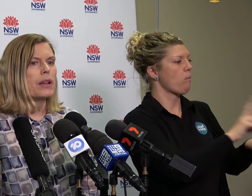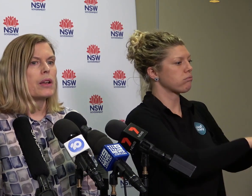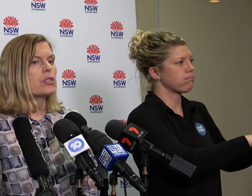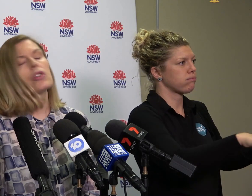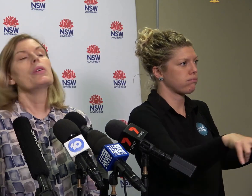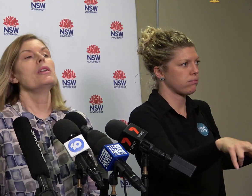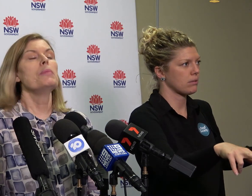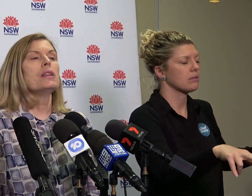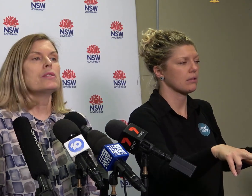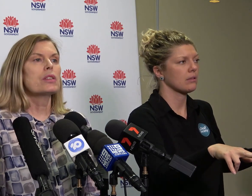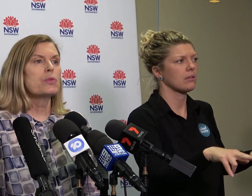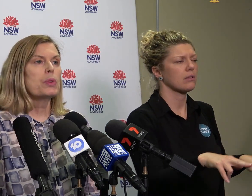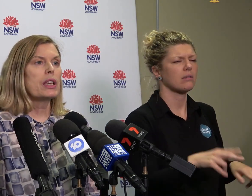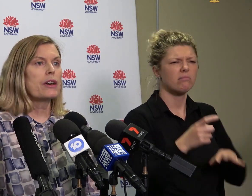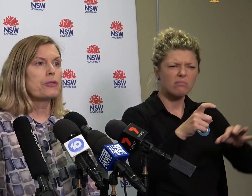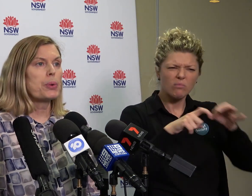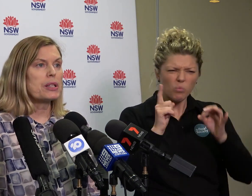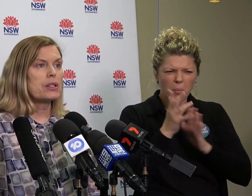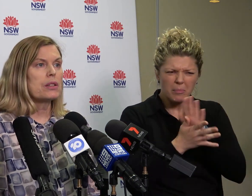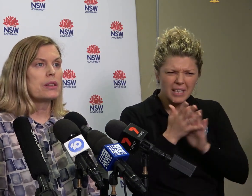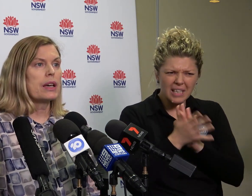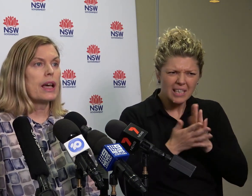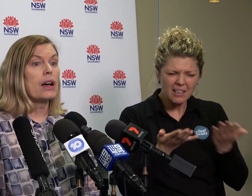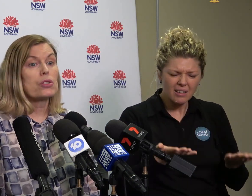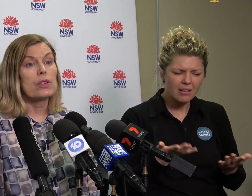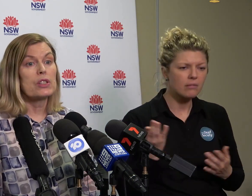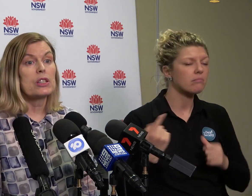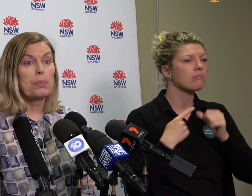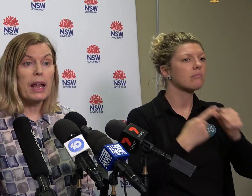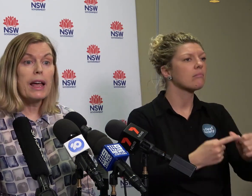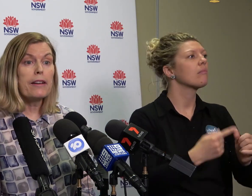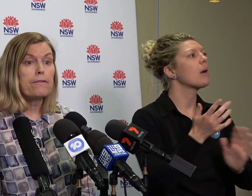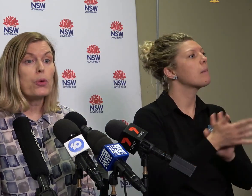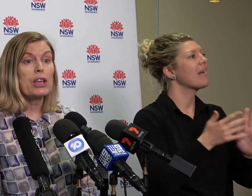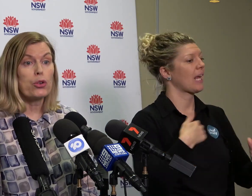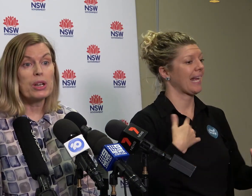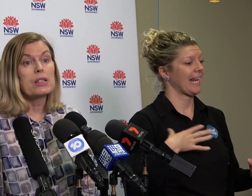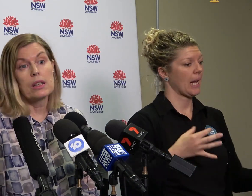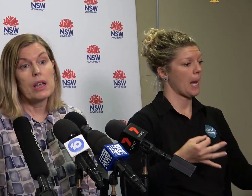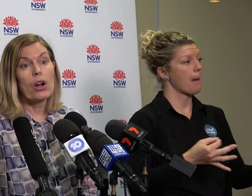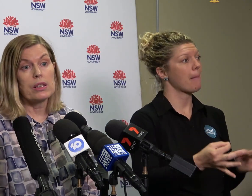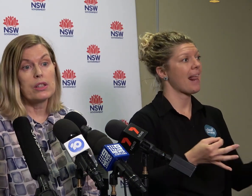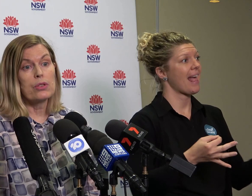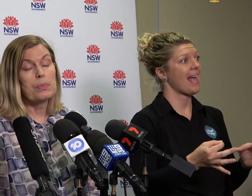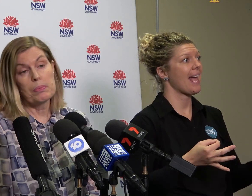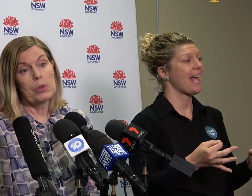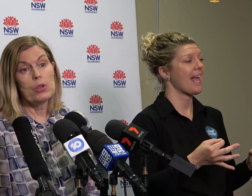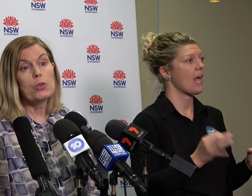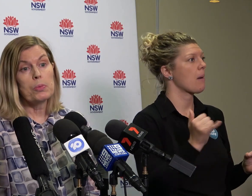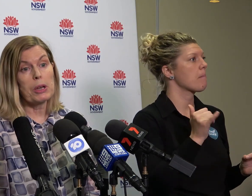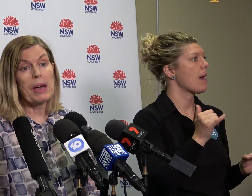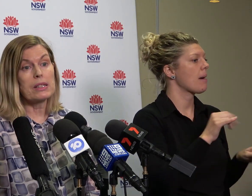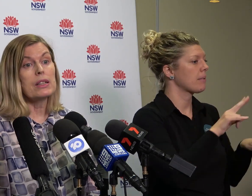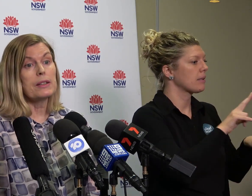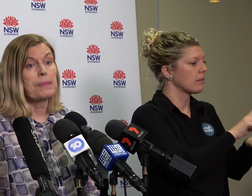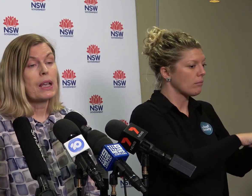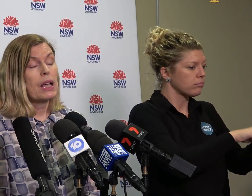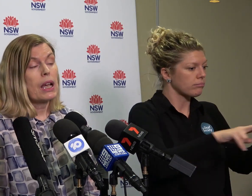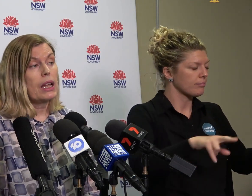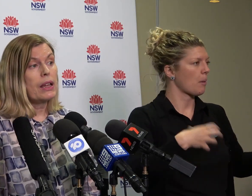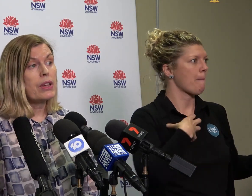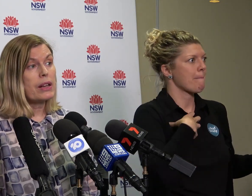does that mean? So it means that we have requested that our services plan for increasing their ICU